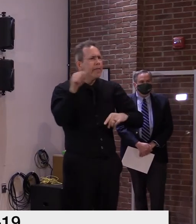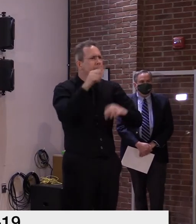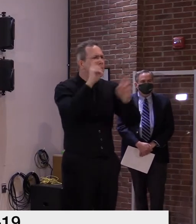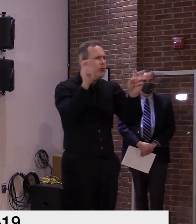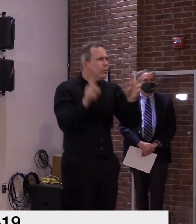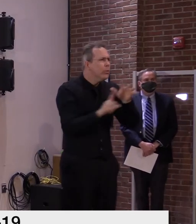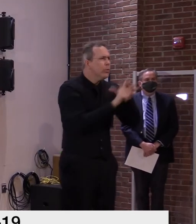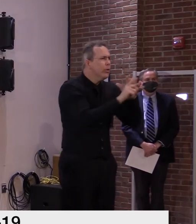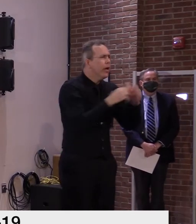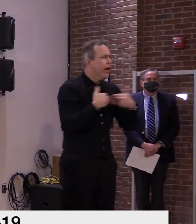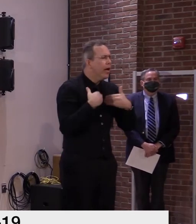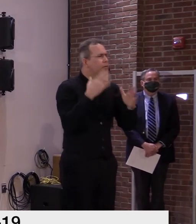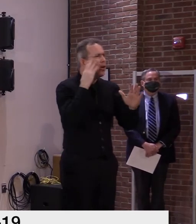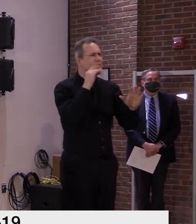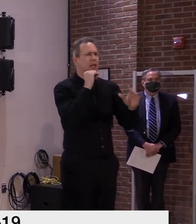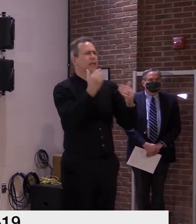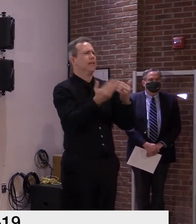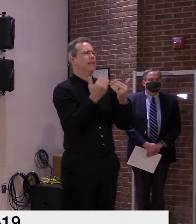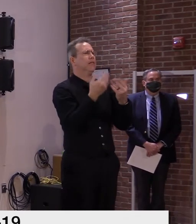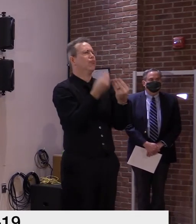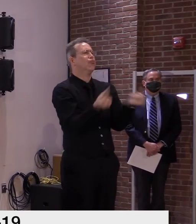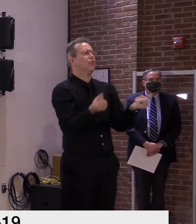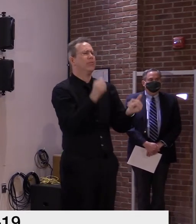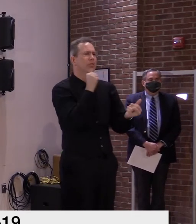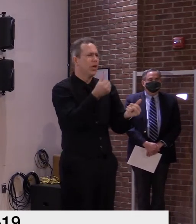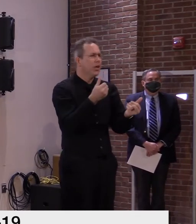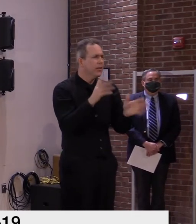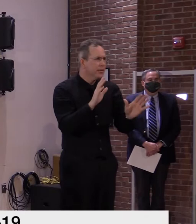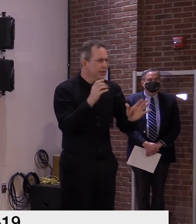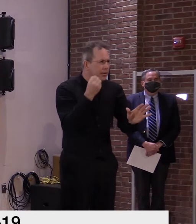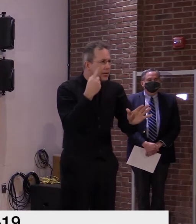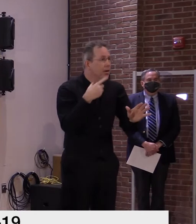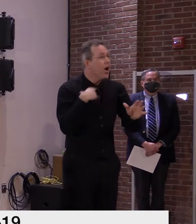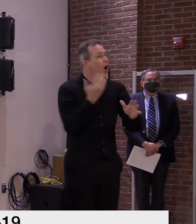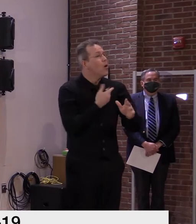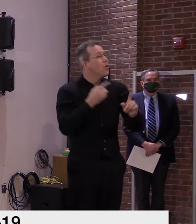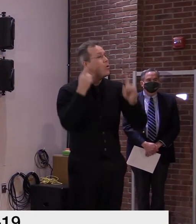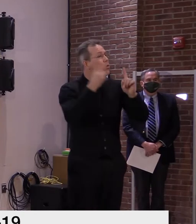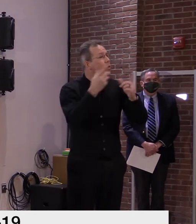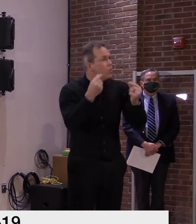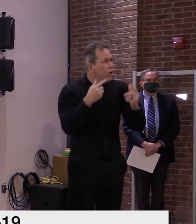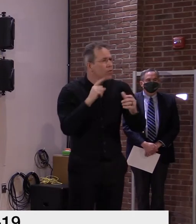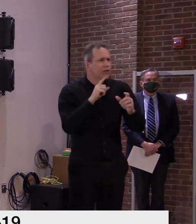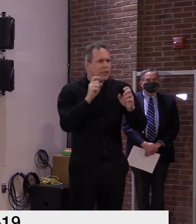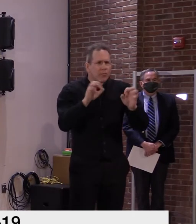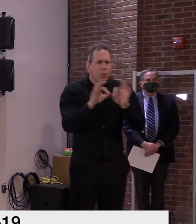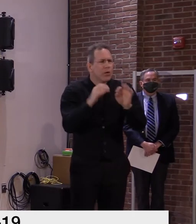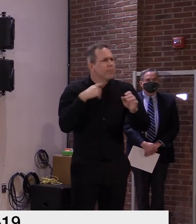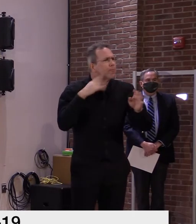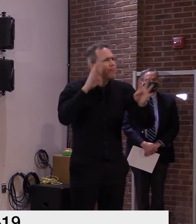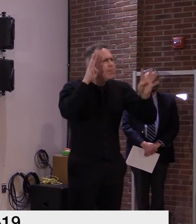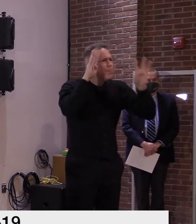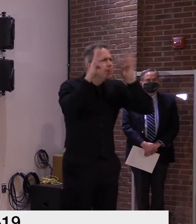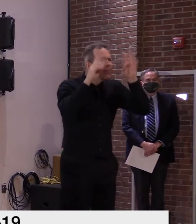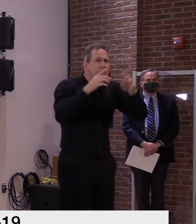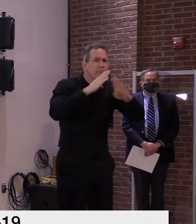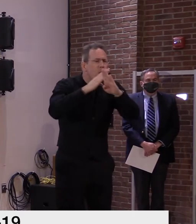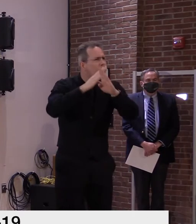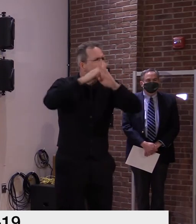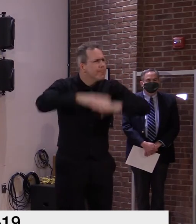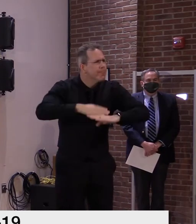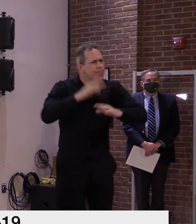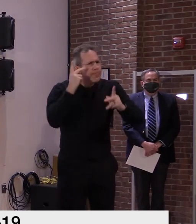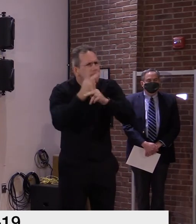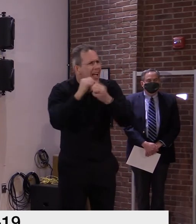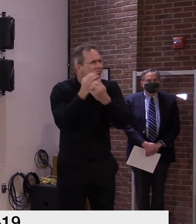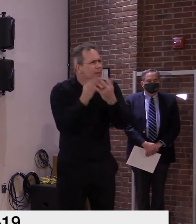But if we can agree on the goal, we can be creative and work through those details. We can clear